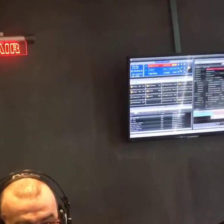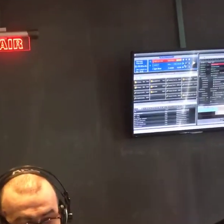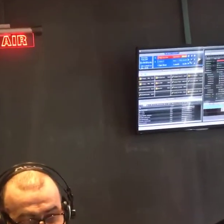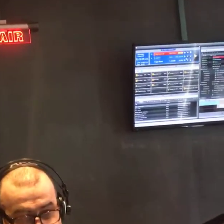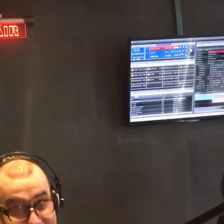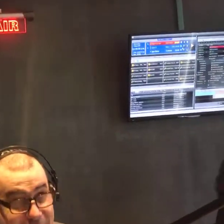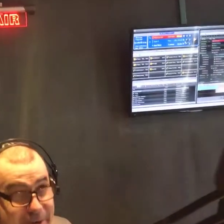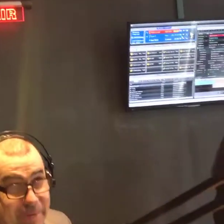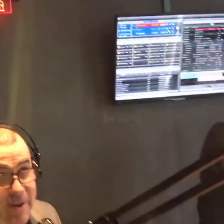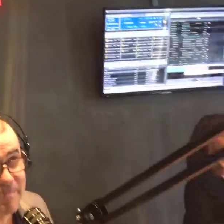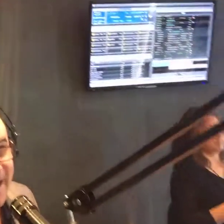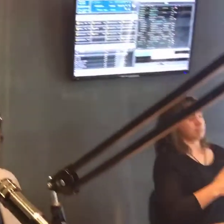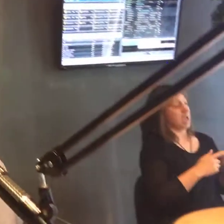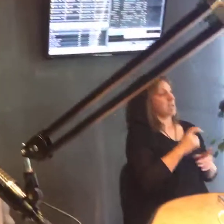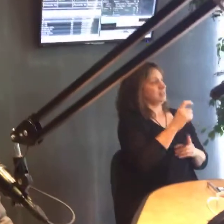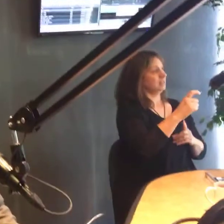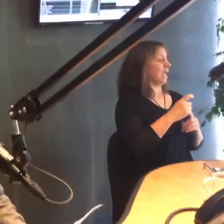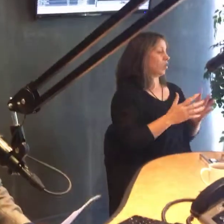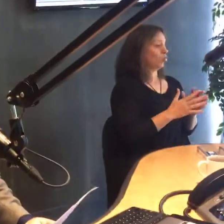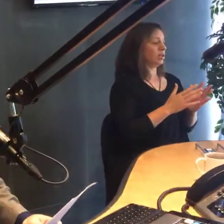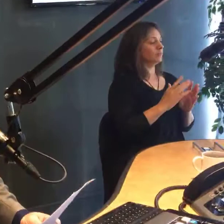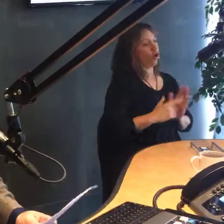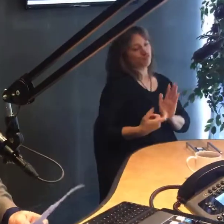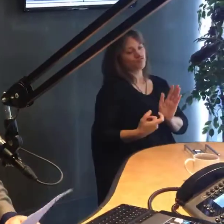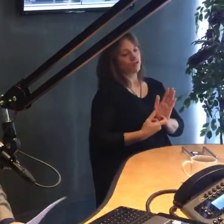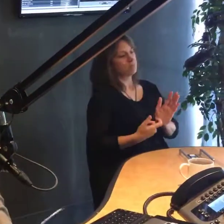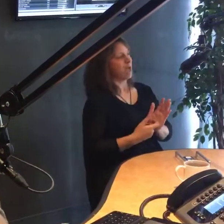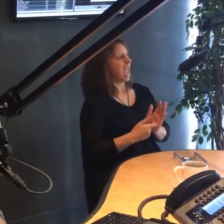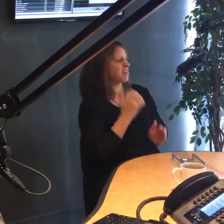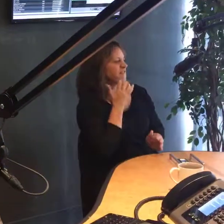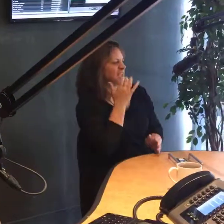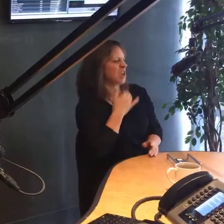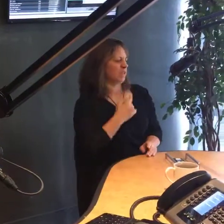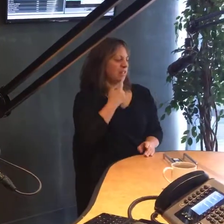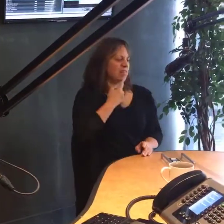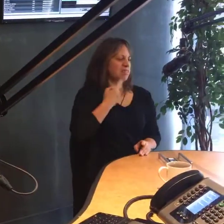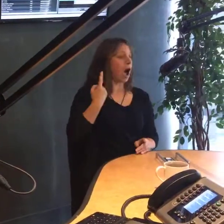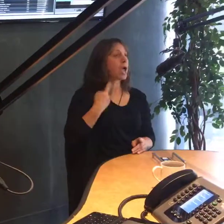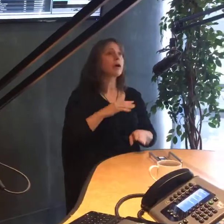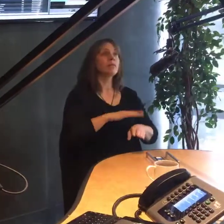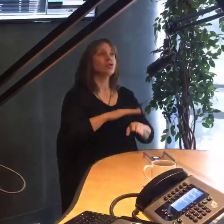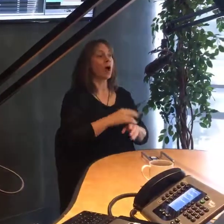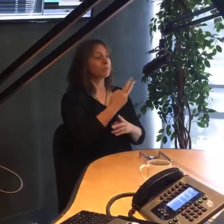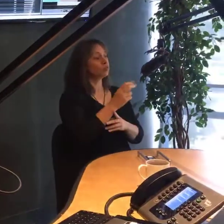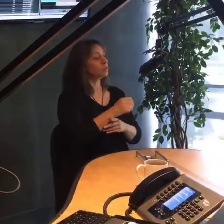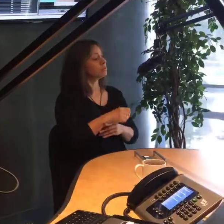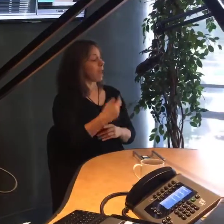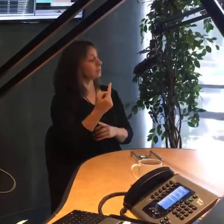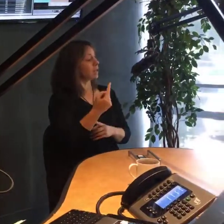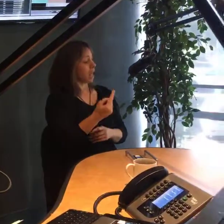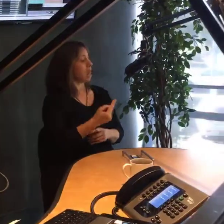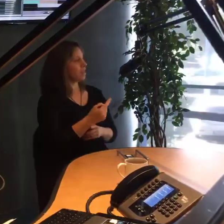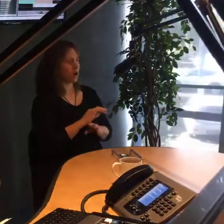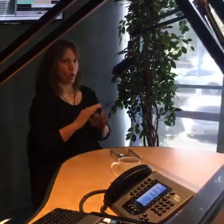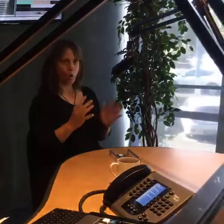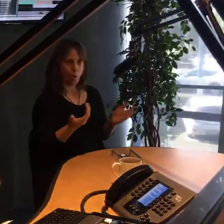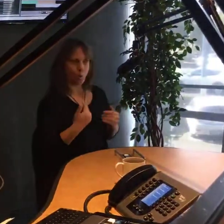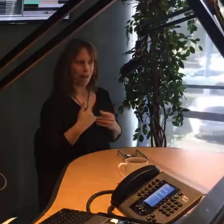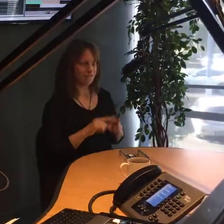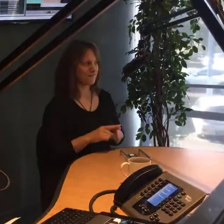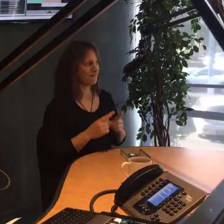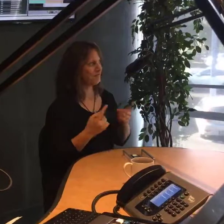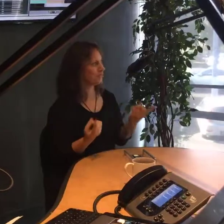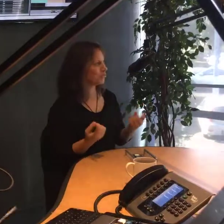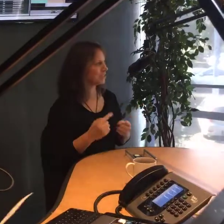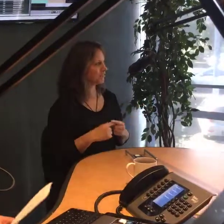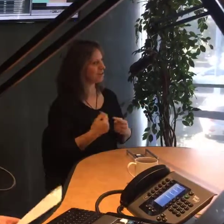That is Zach Williams on Rema, and Fear is a Liar. It has just gone 20 past 11, and doing something very different